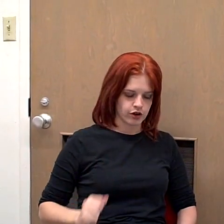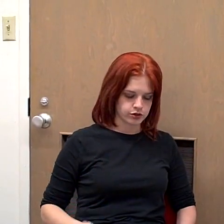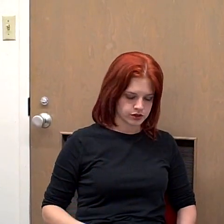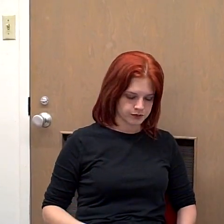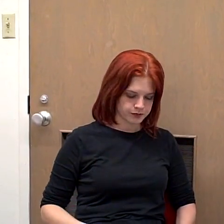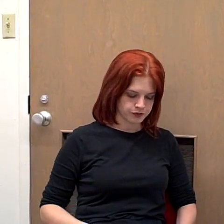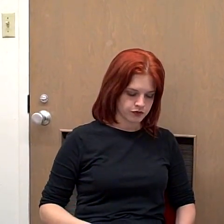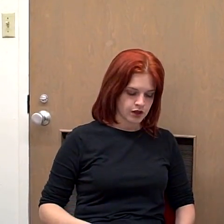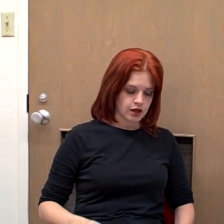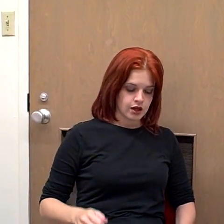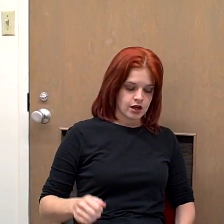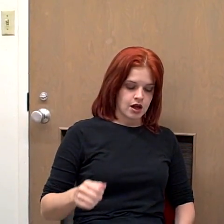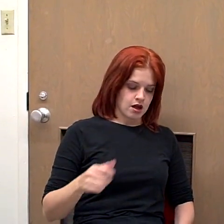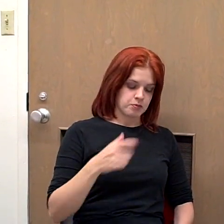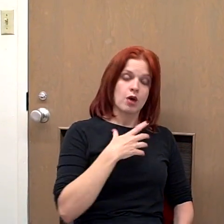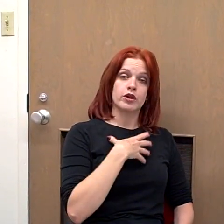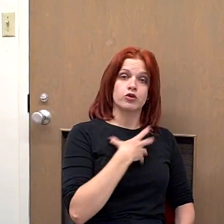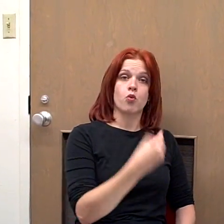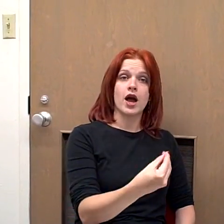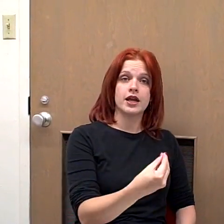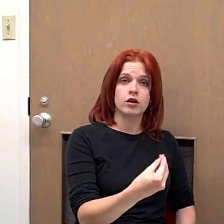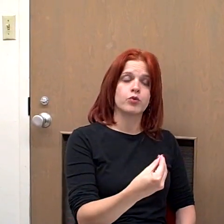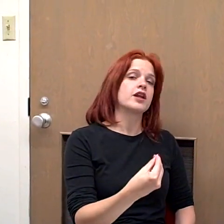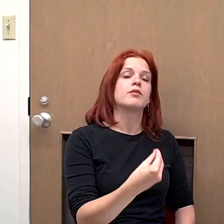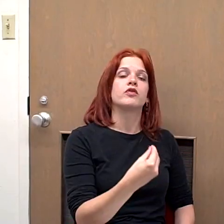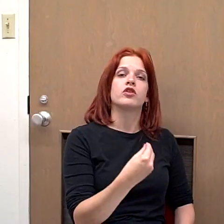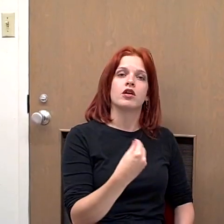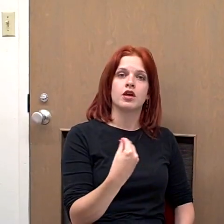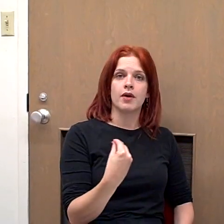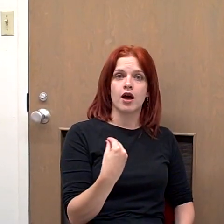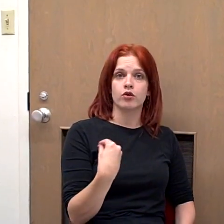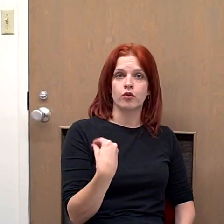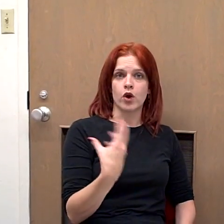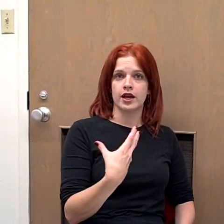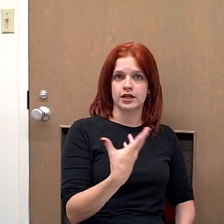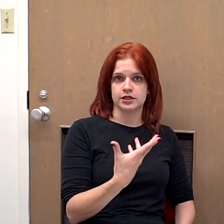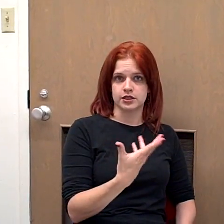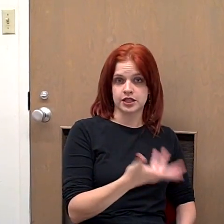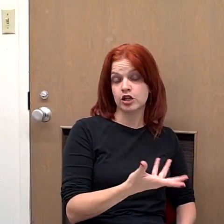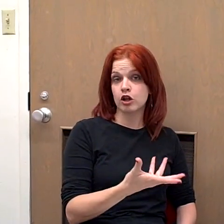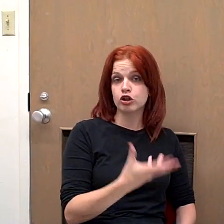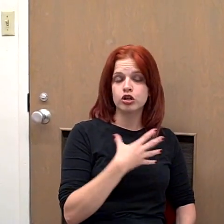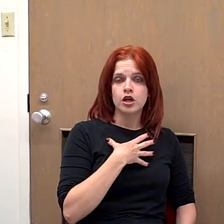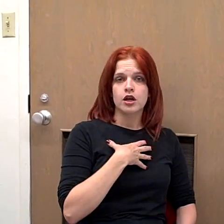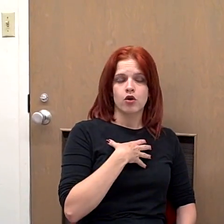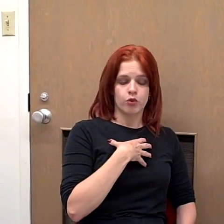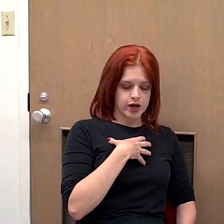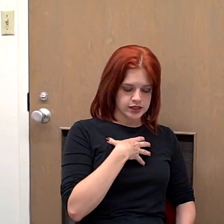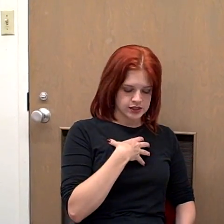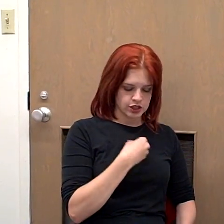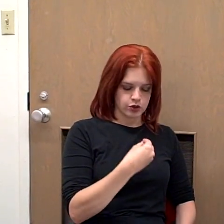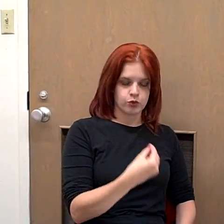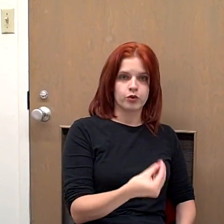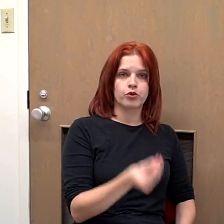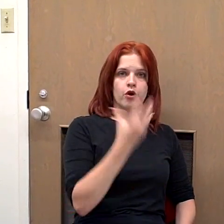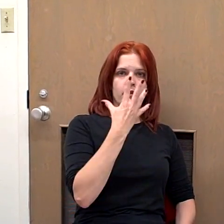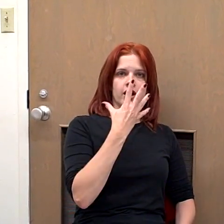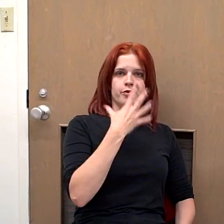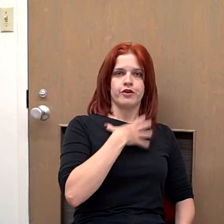nose. Now we learned white already, but if you're talking about white as a skin color or race, then you throw it back up in your